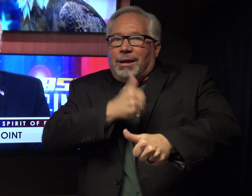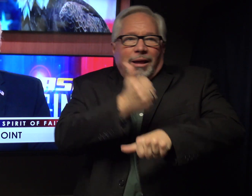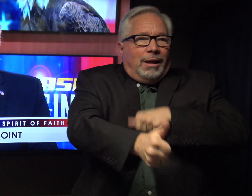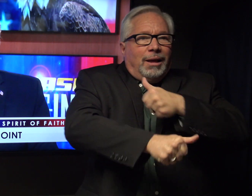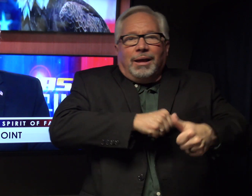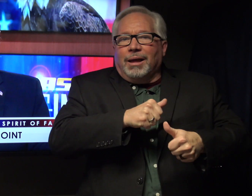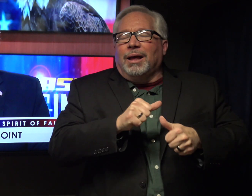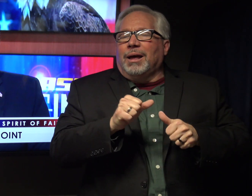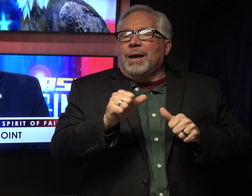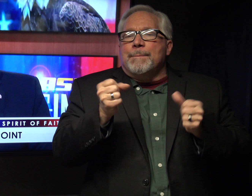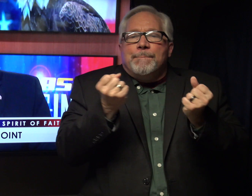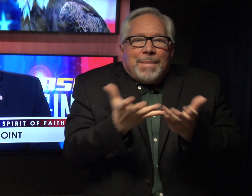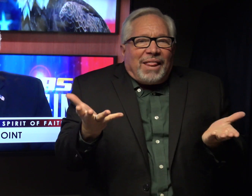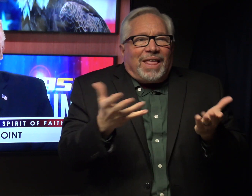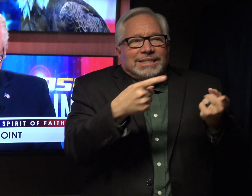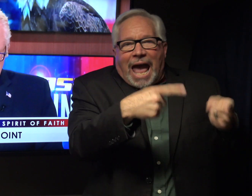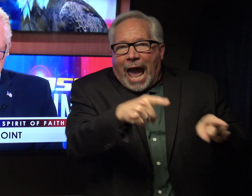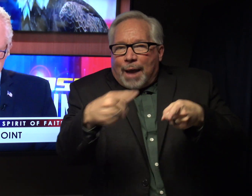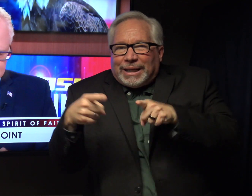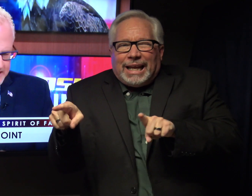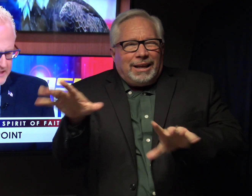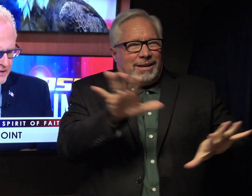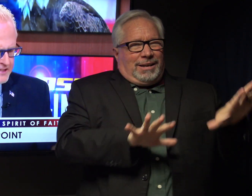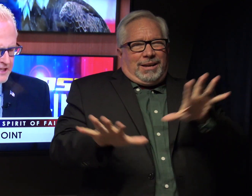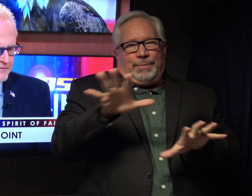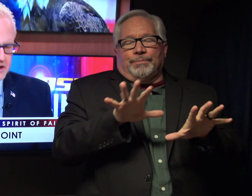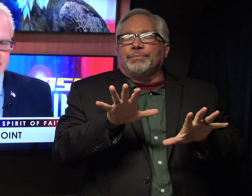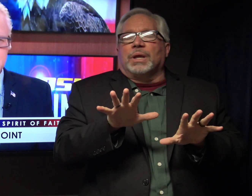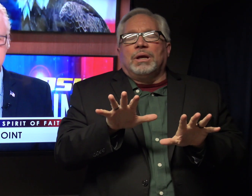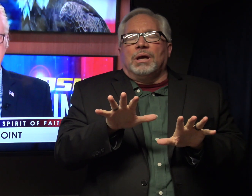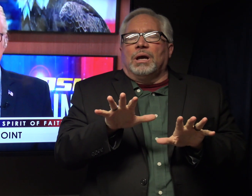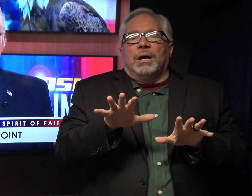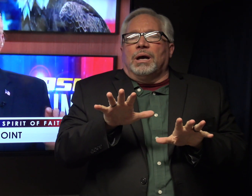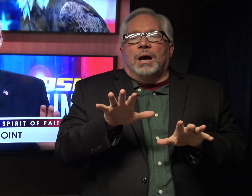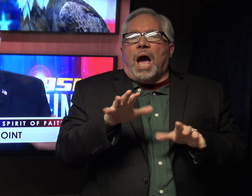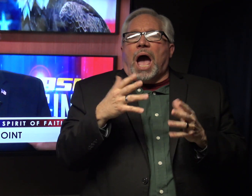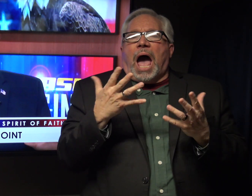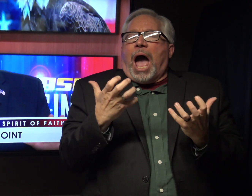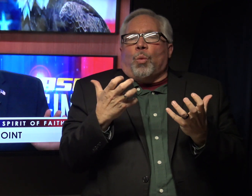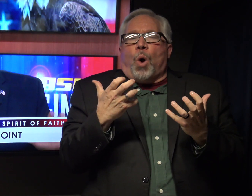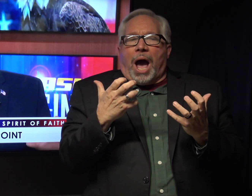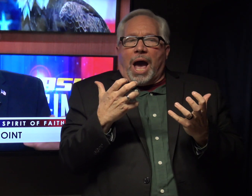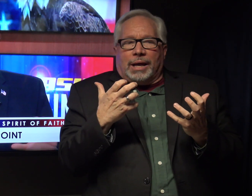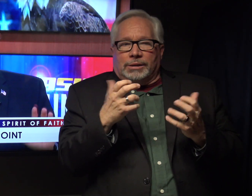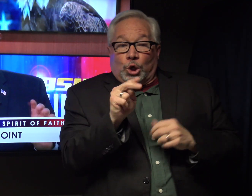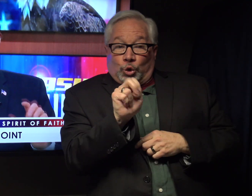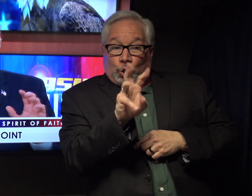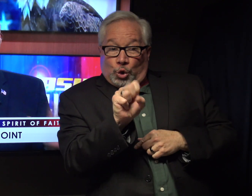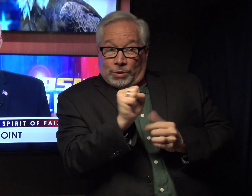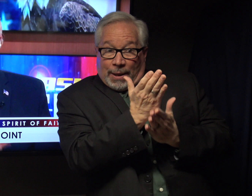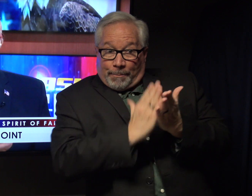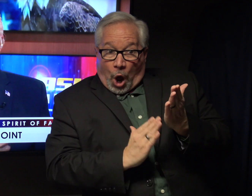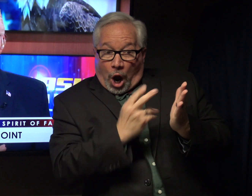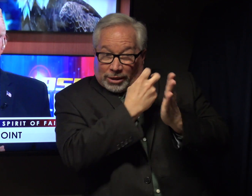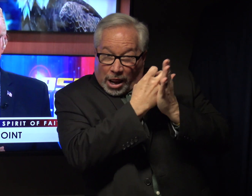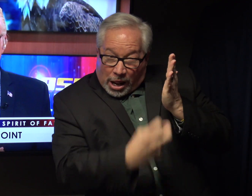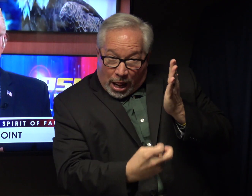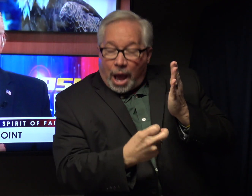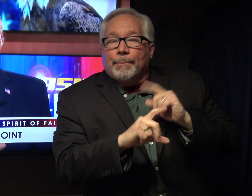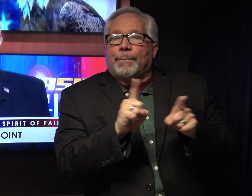lot of things that have been happening. But let's cover, I don't want to dive into the news coverage, but I got to give us a basis for